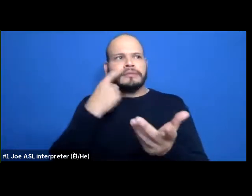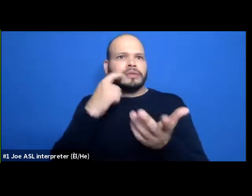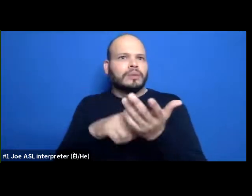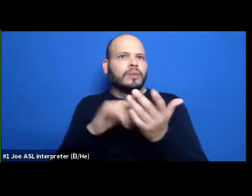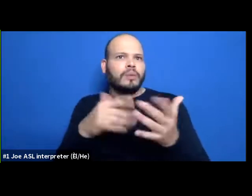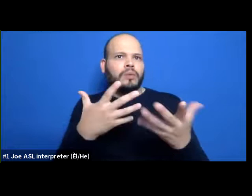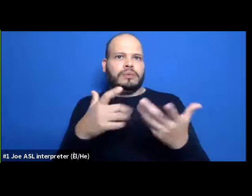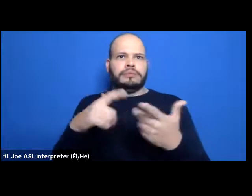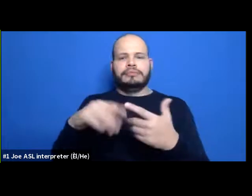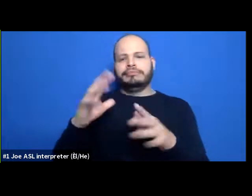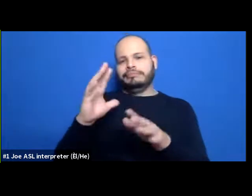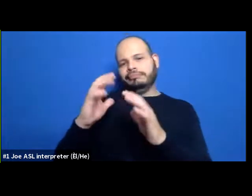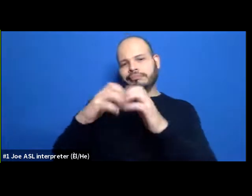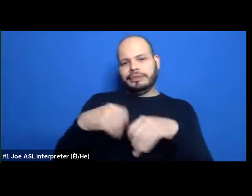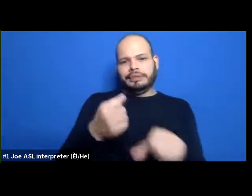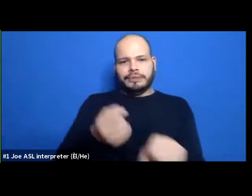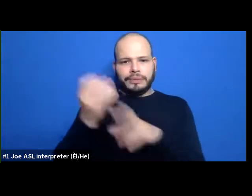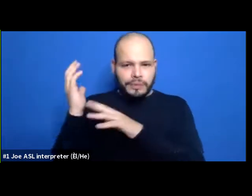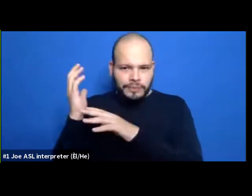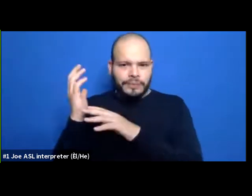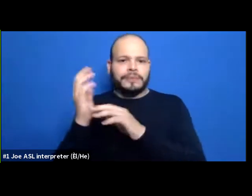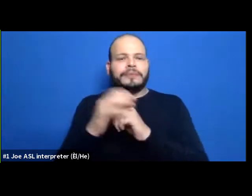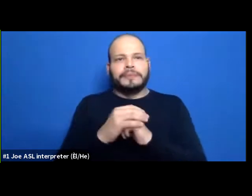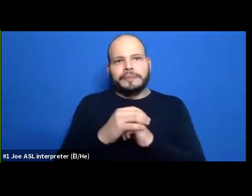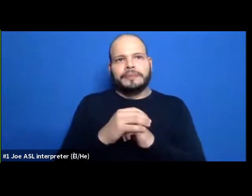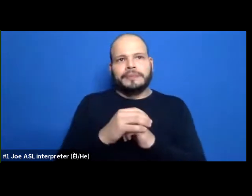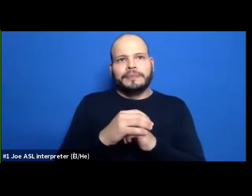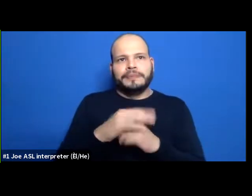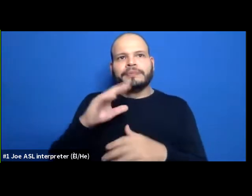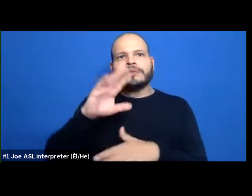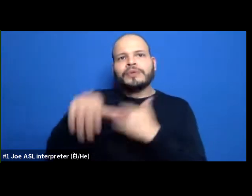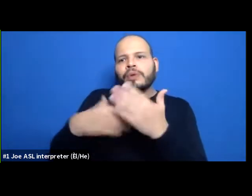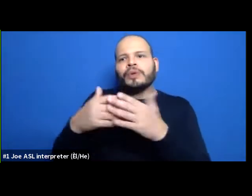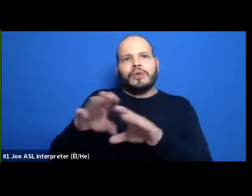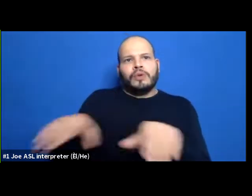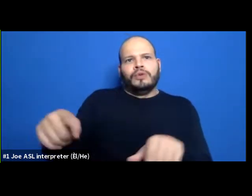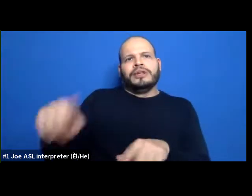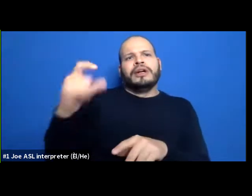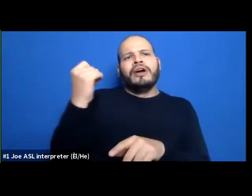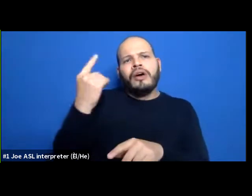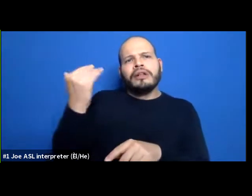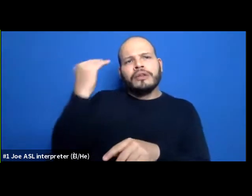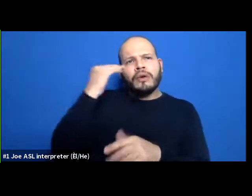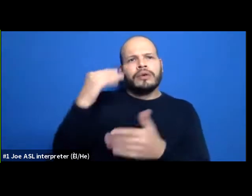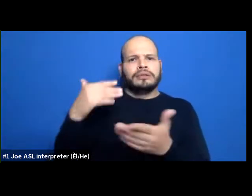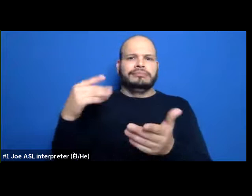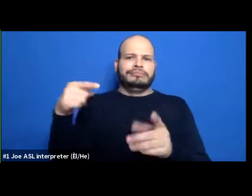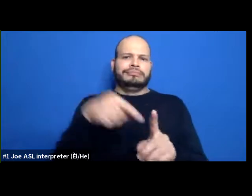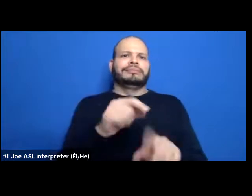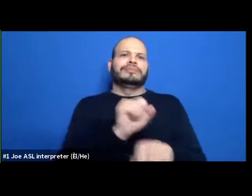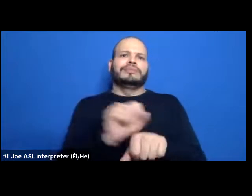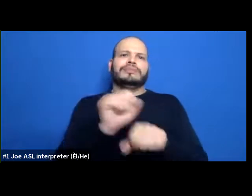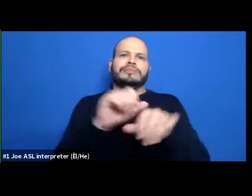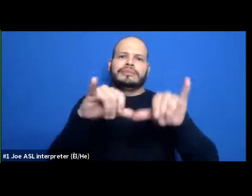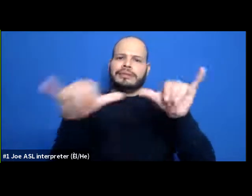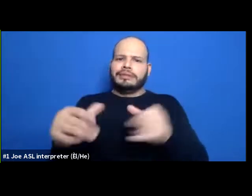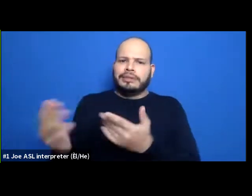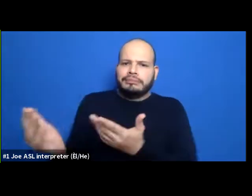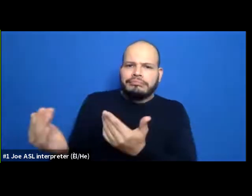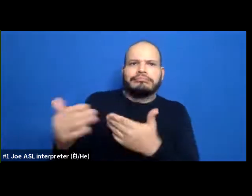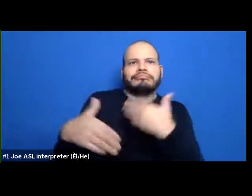children understand that they are self-determined participants in this work, and that we will get to these new